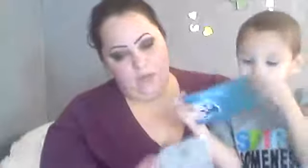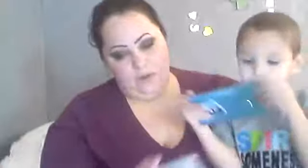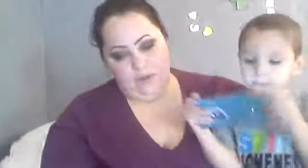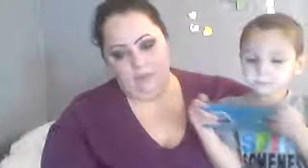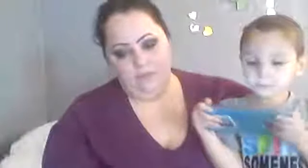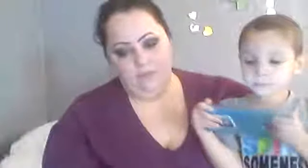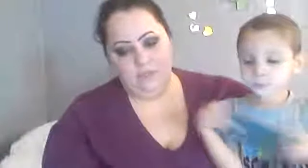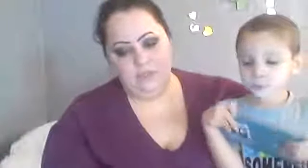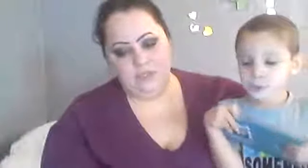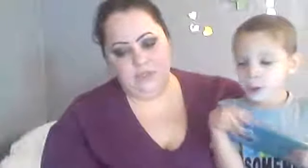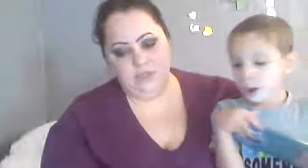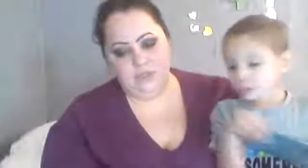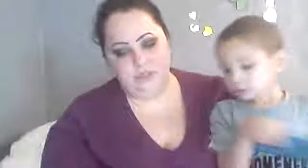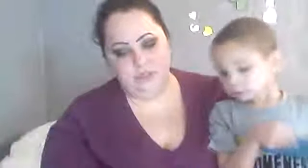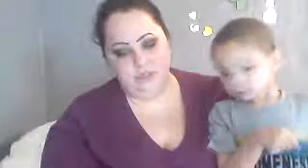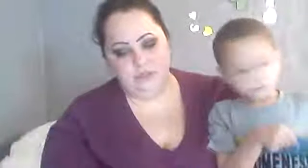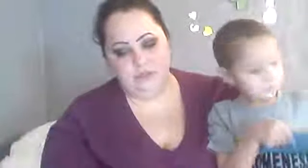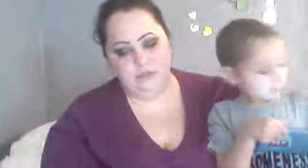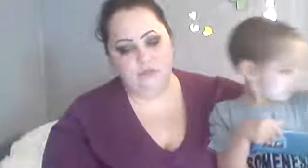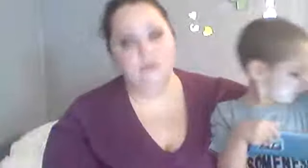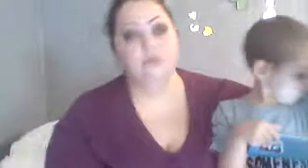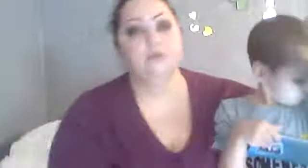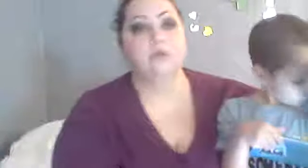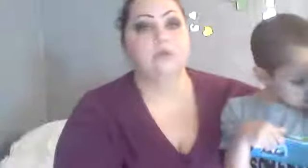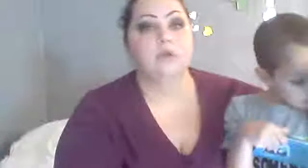Okay, let's search.